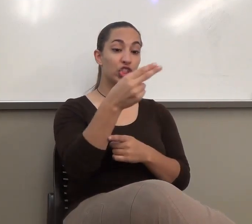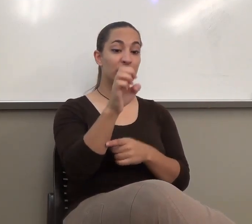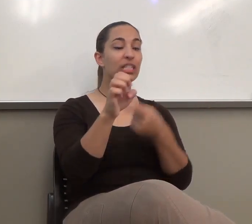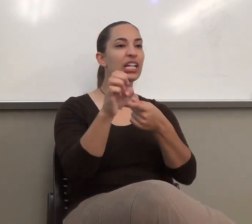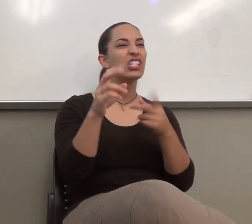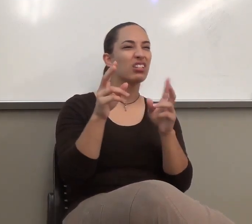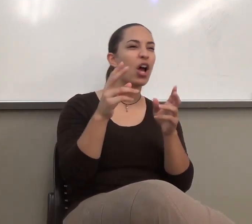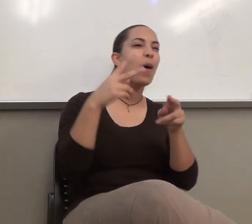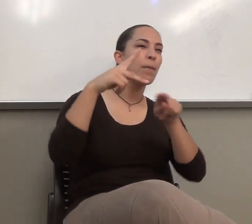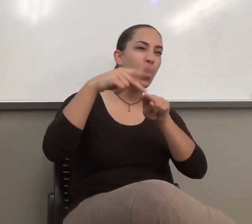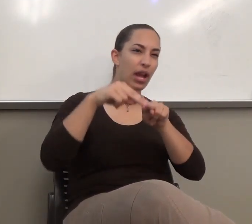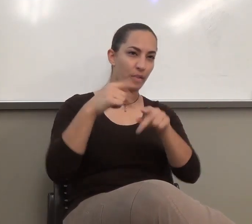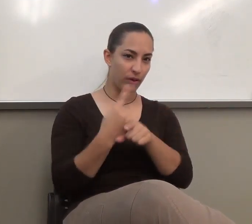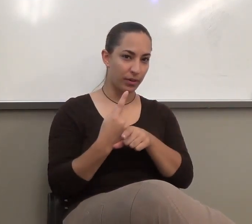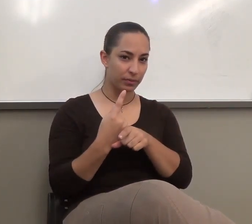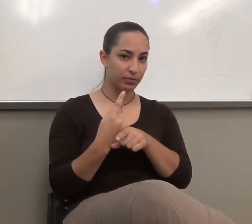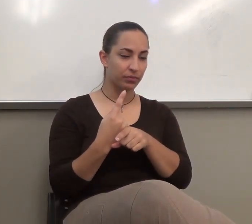be a proper noun,